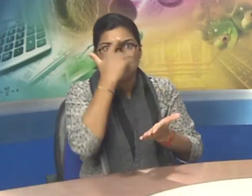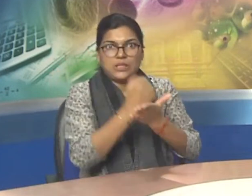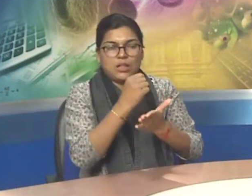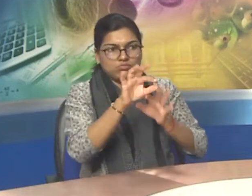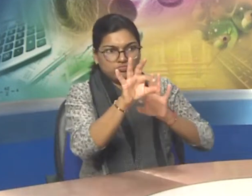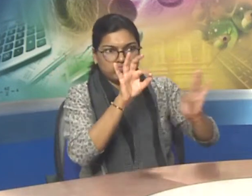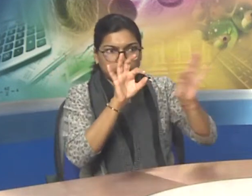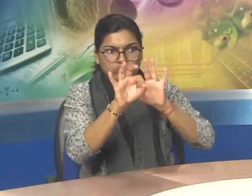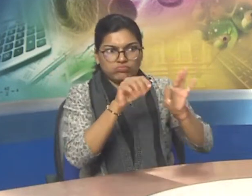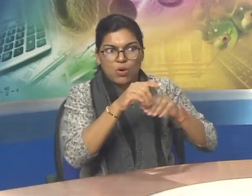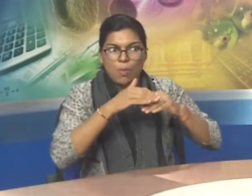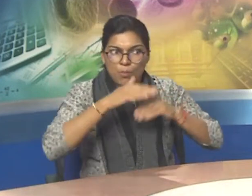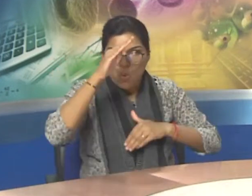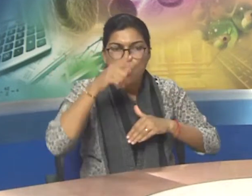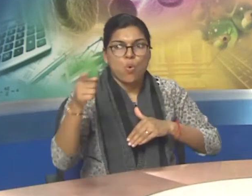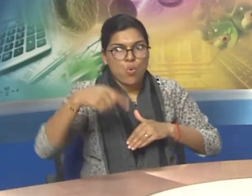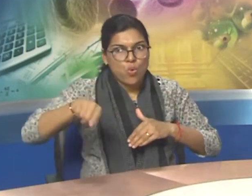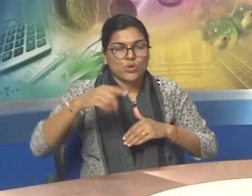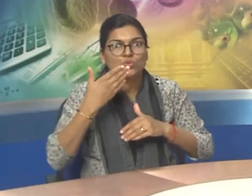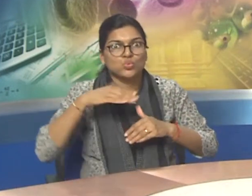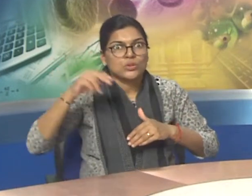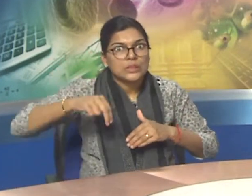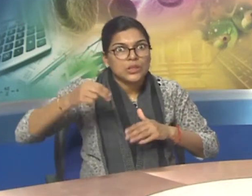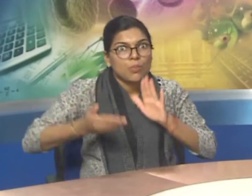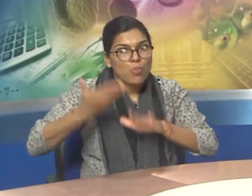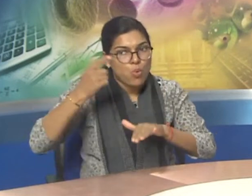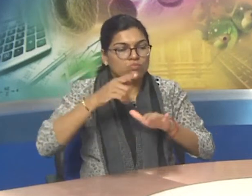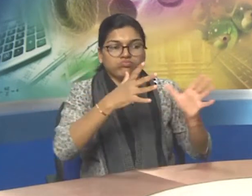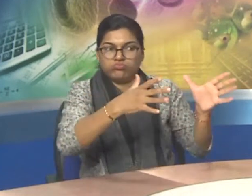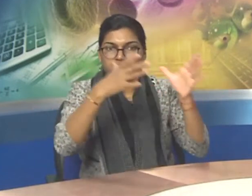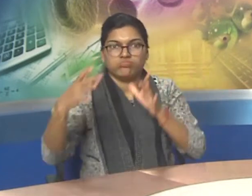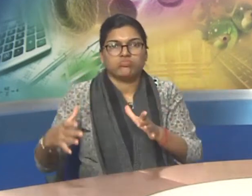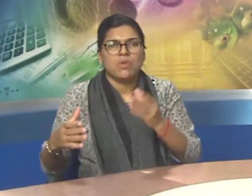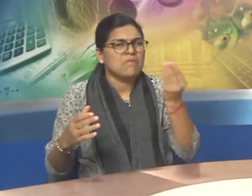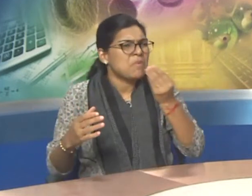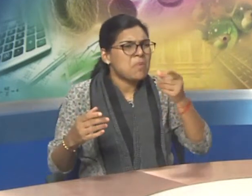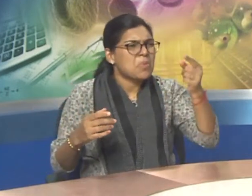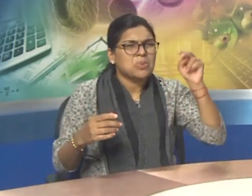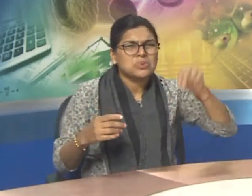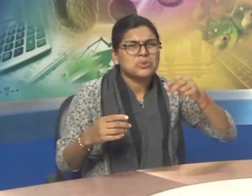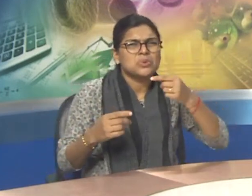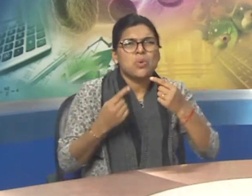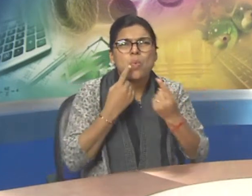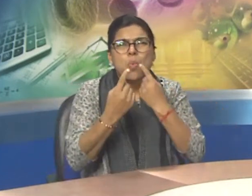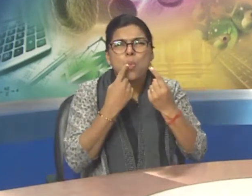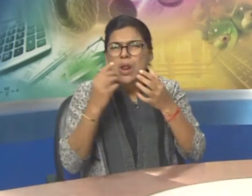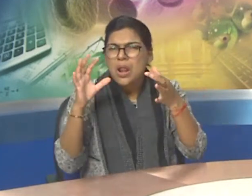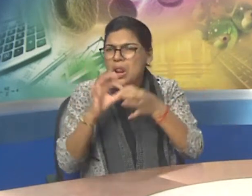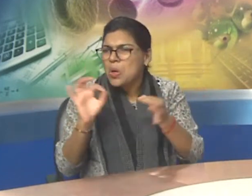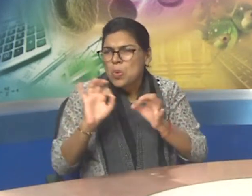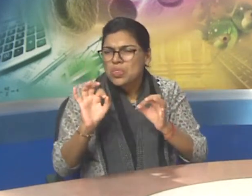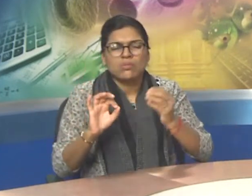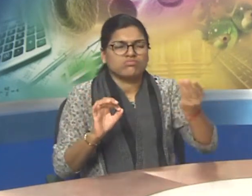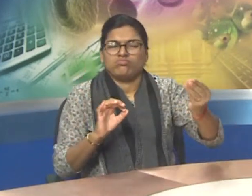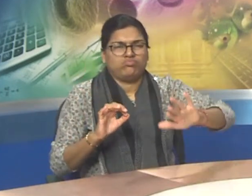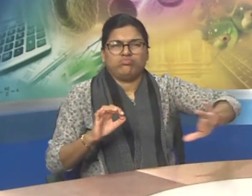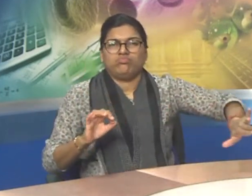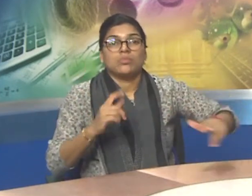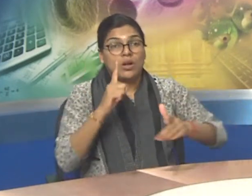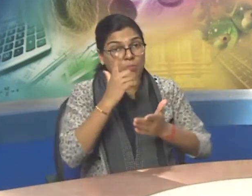demand basis. According to the reader's demand, they select the choice of subjects and